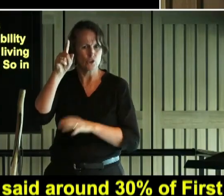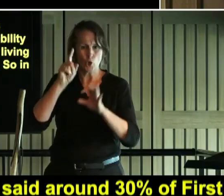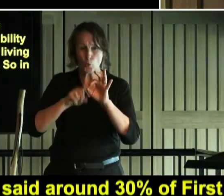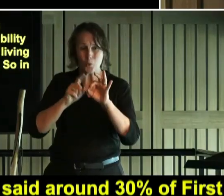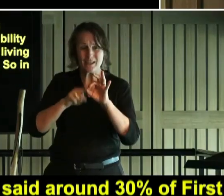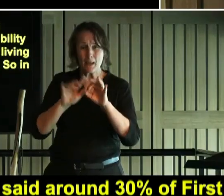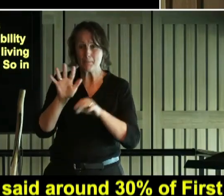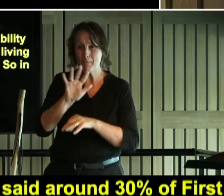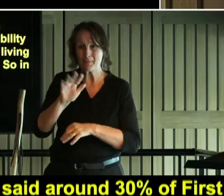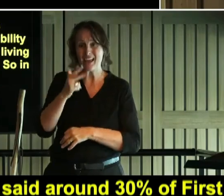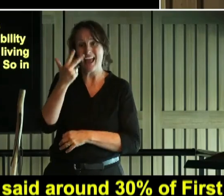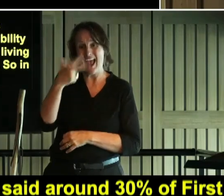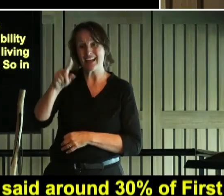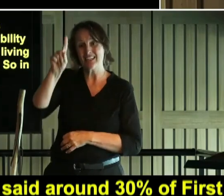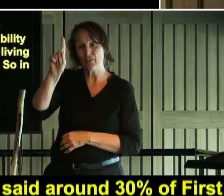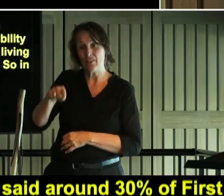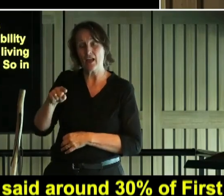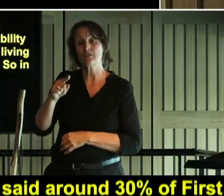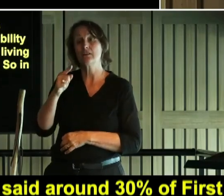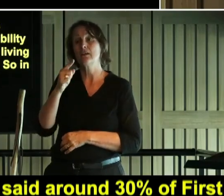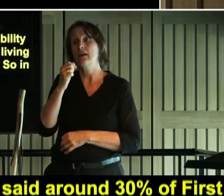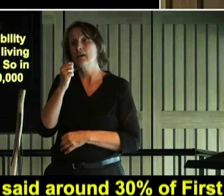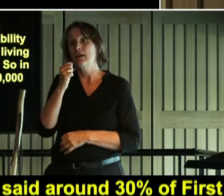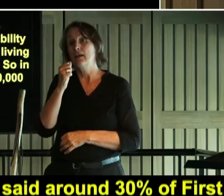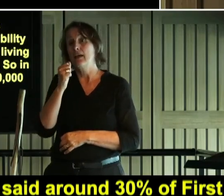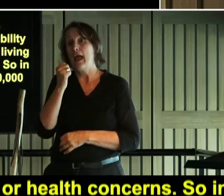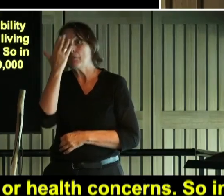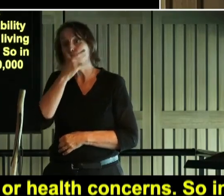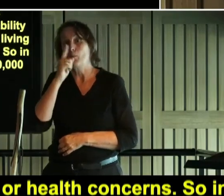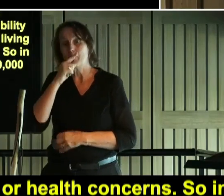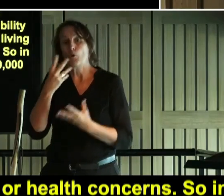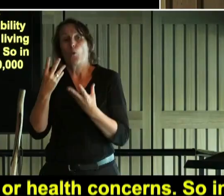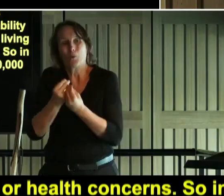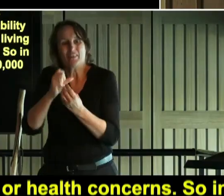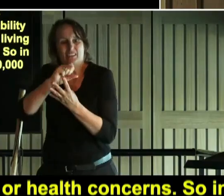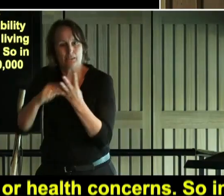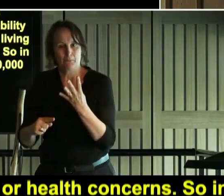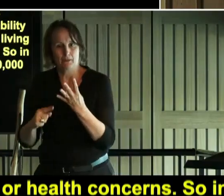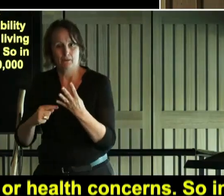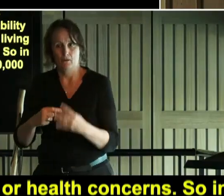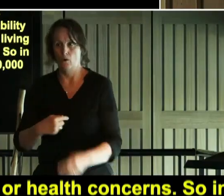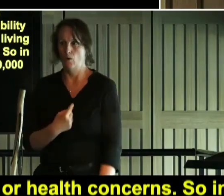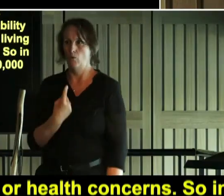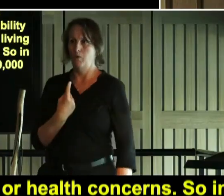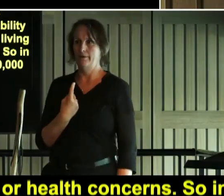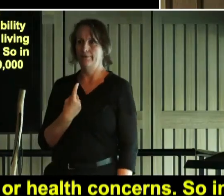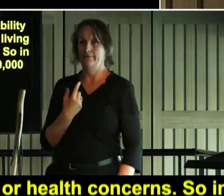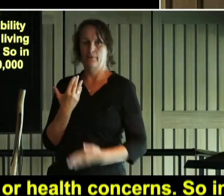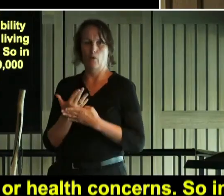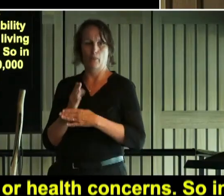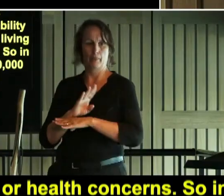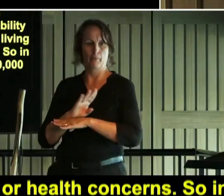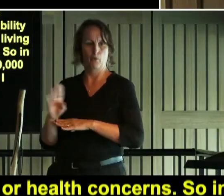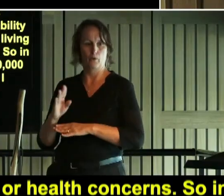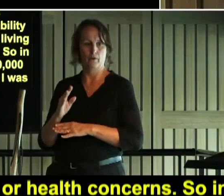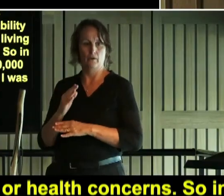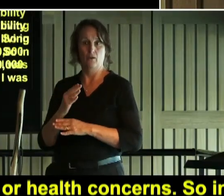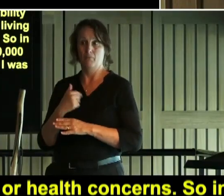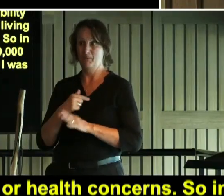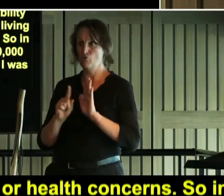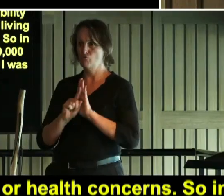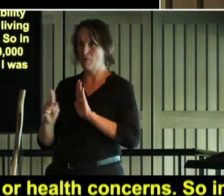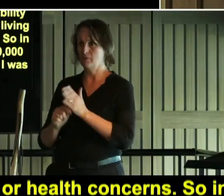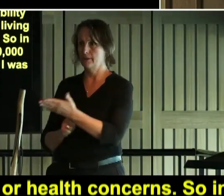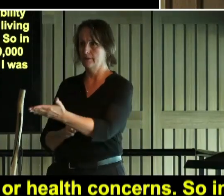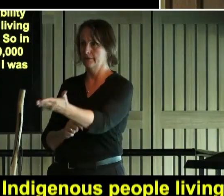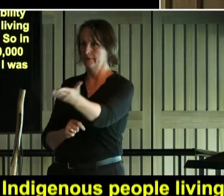of 80,000 Indigenous people living with disability. And I was it. I was the one person representing 80,000 diverse groups